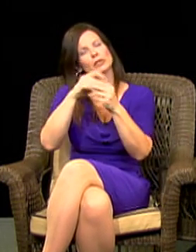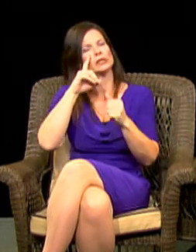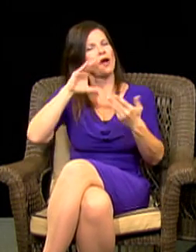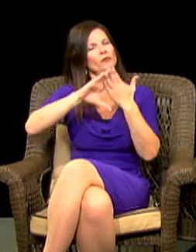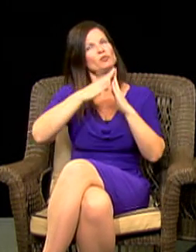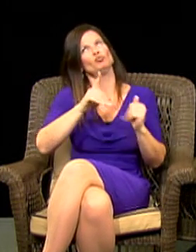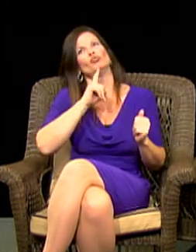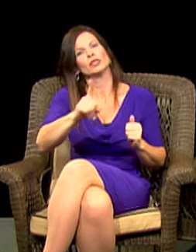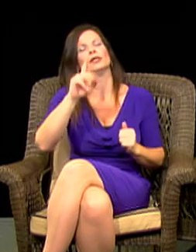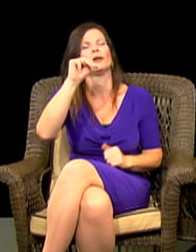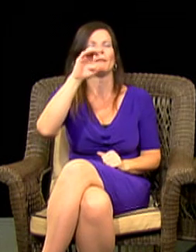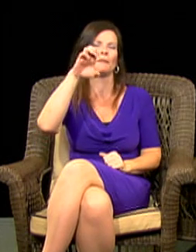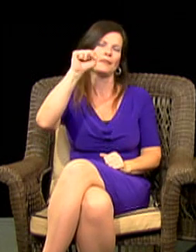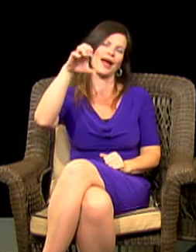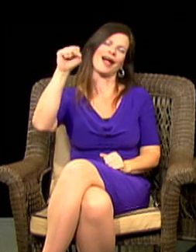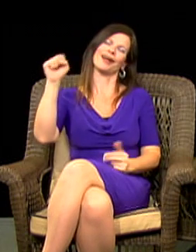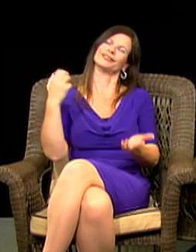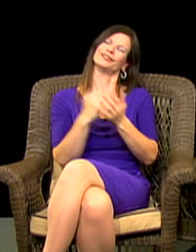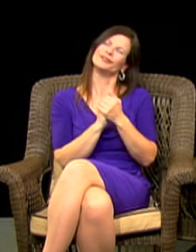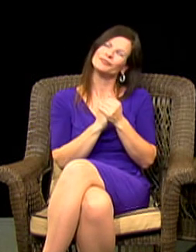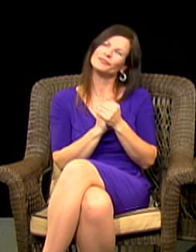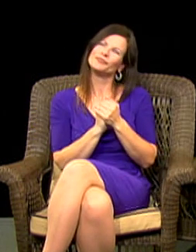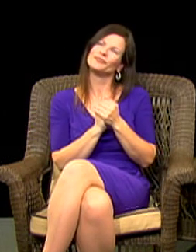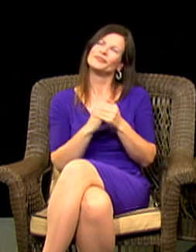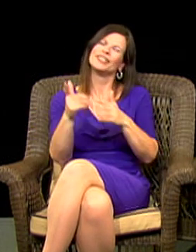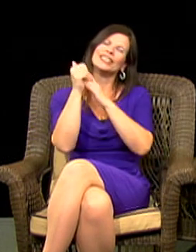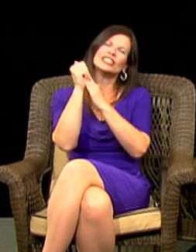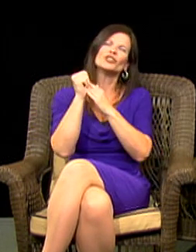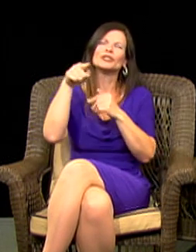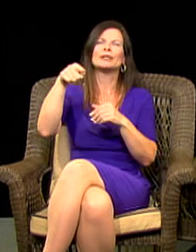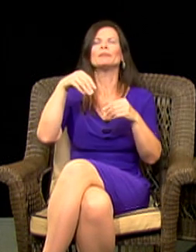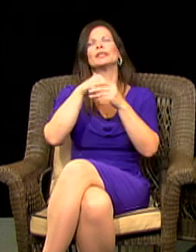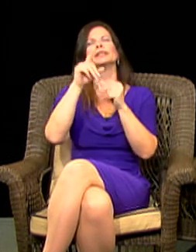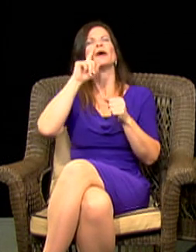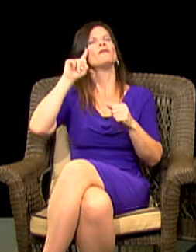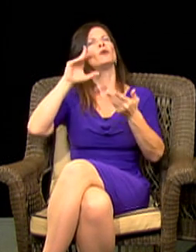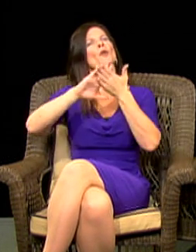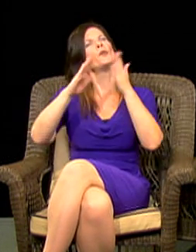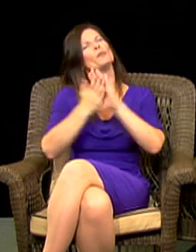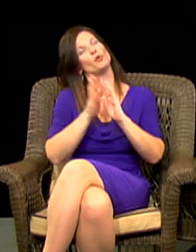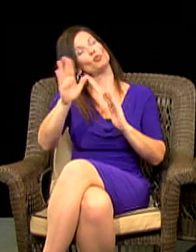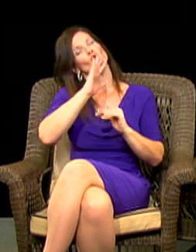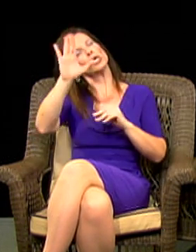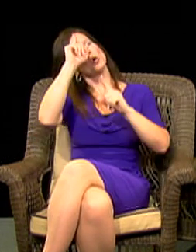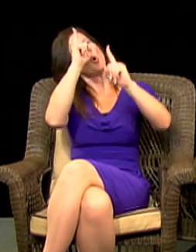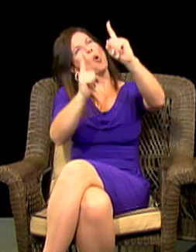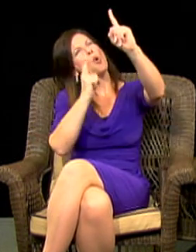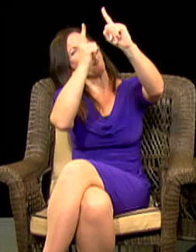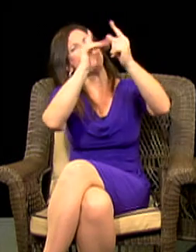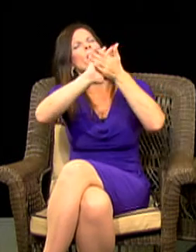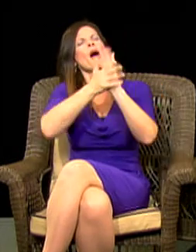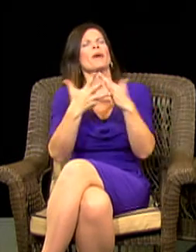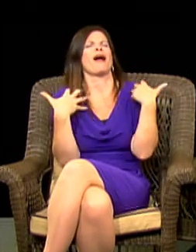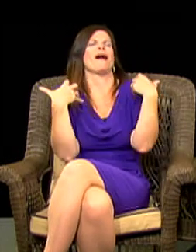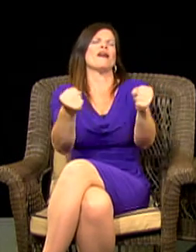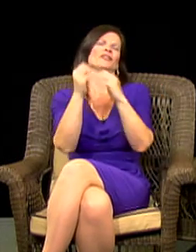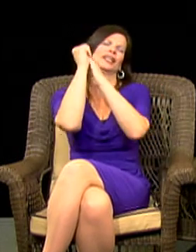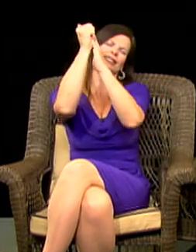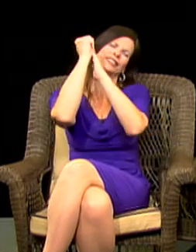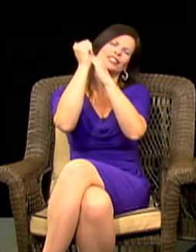leadership, leadership in the deaf community is such a mess. Leaders in the deaf community are,